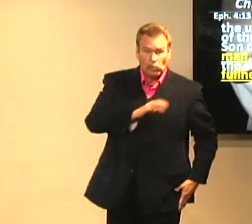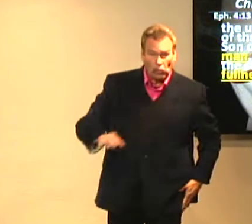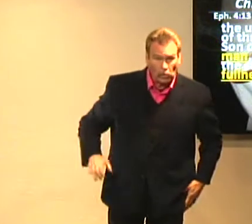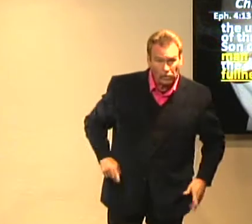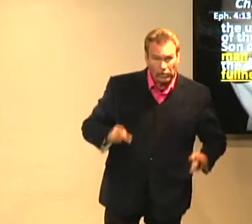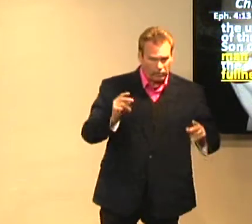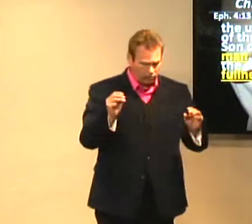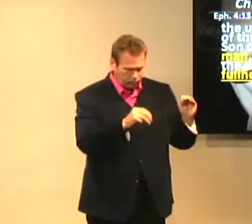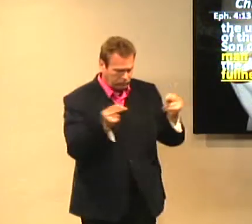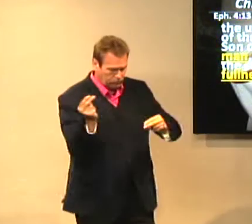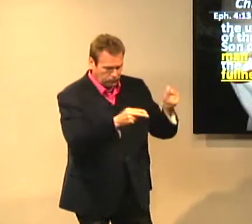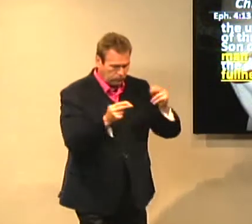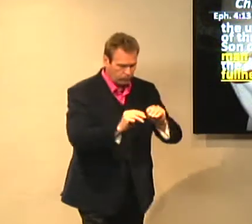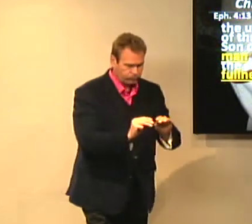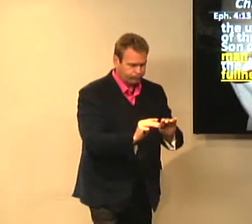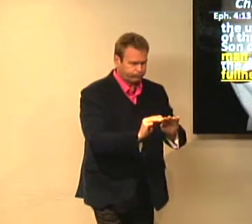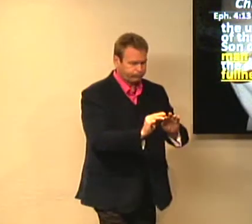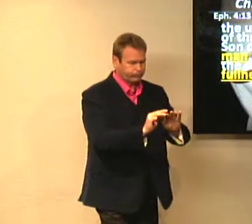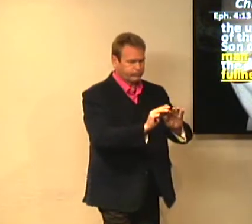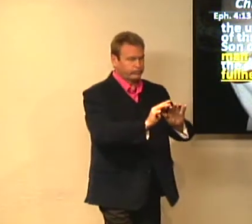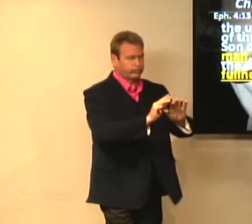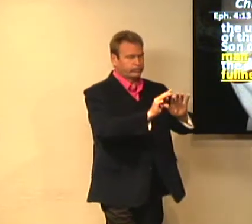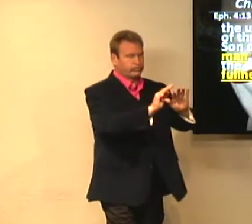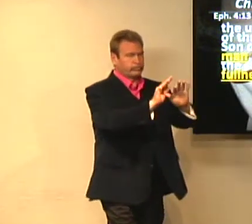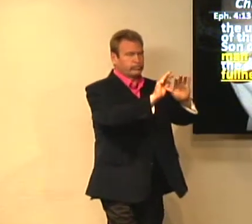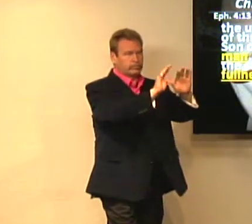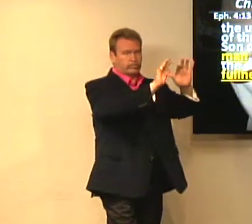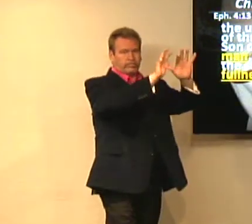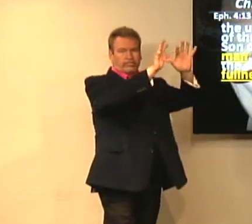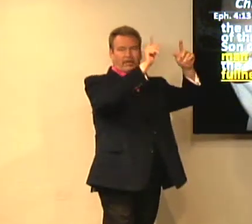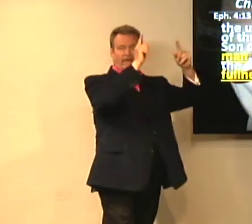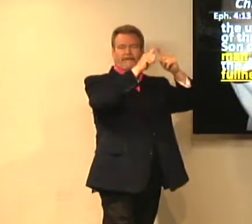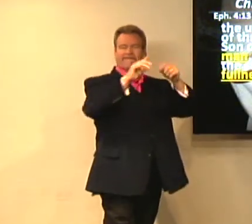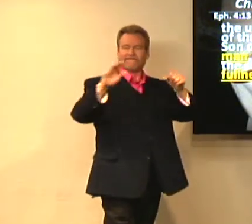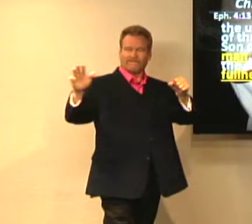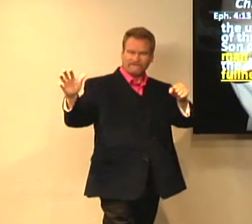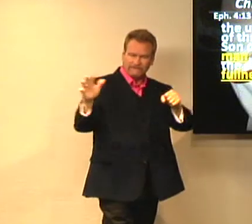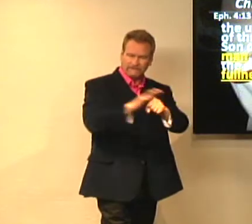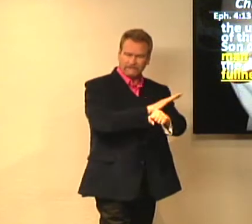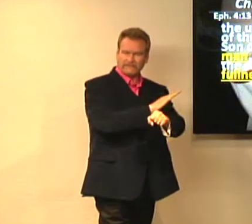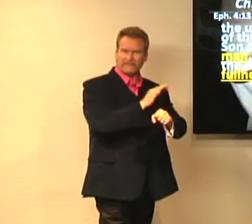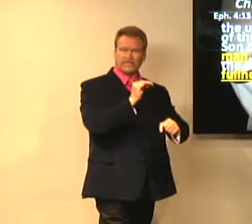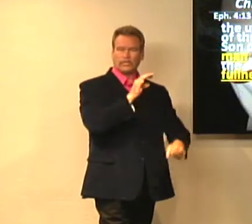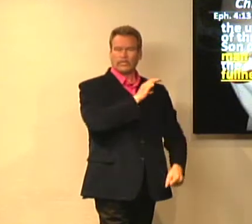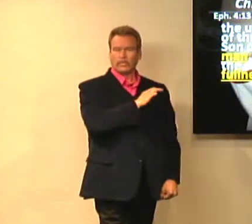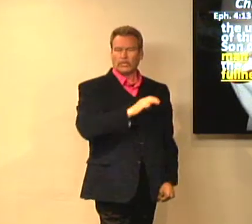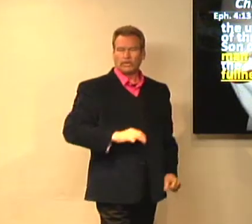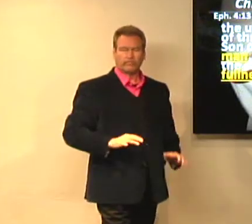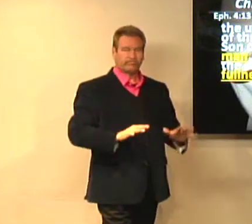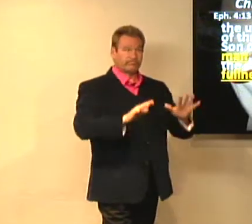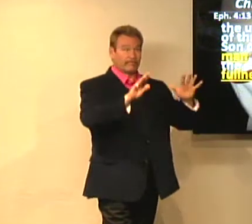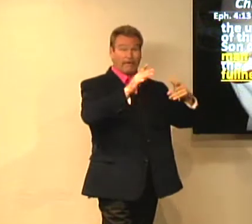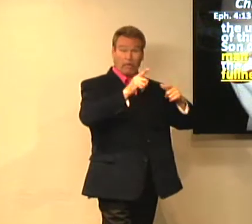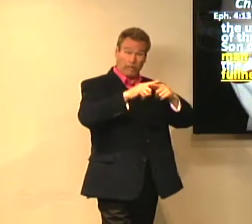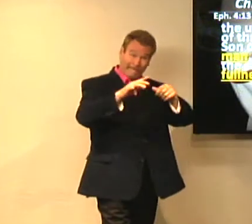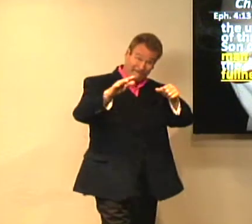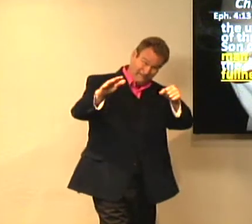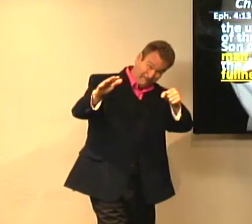Because remember the picture that we have of the body of Christ, how everybody is in it. Everybody, until it reaches its fullness in